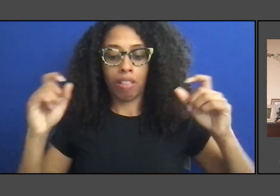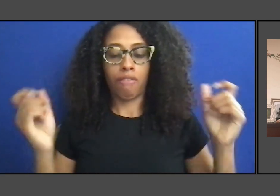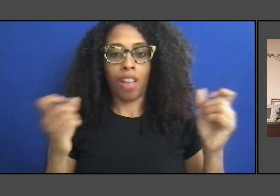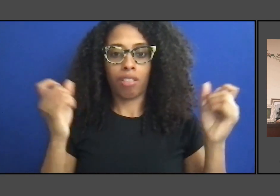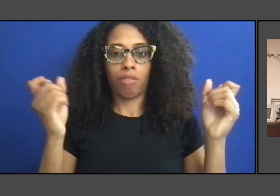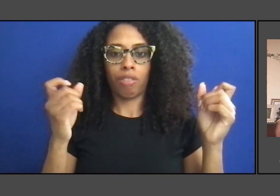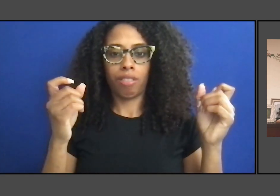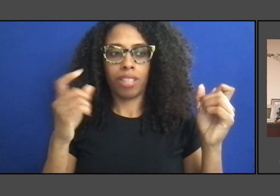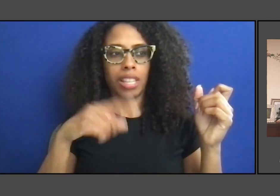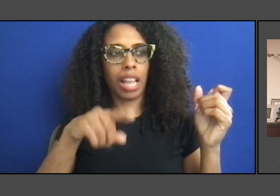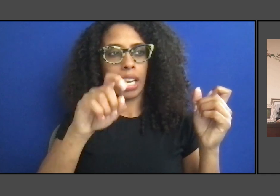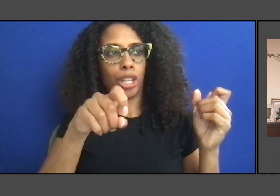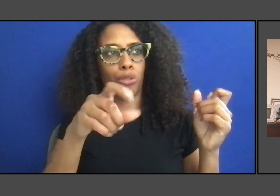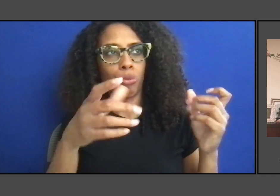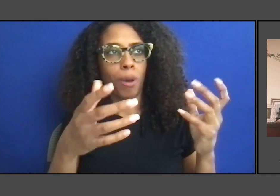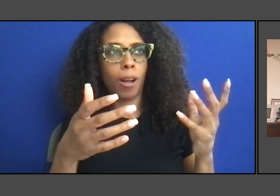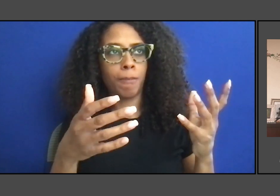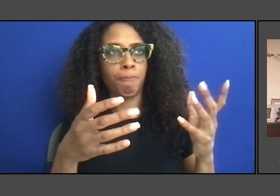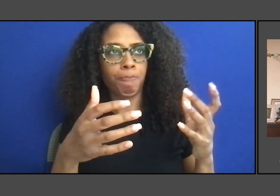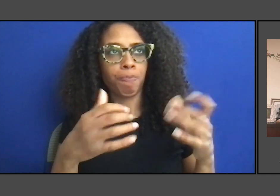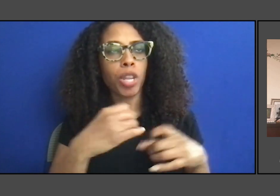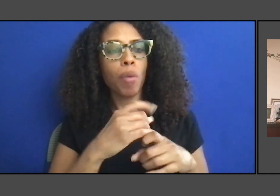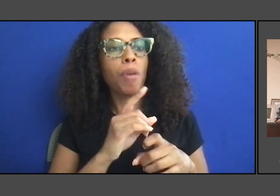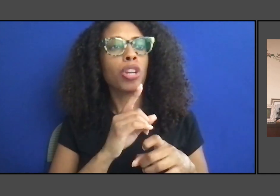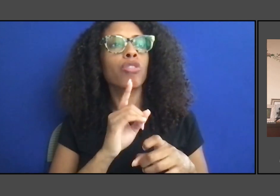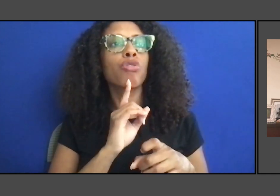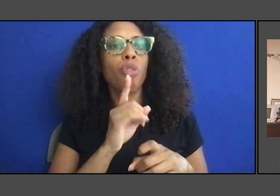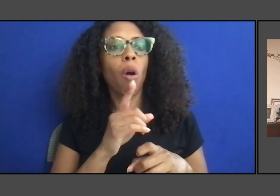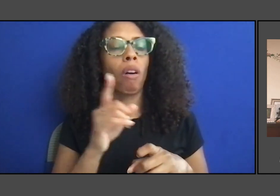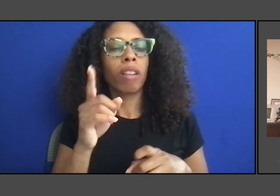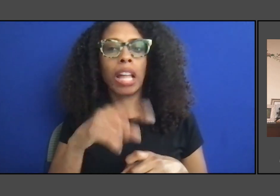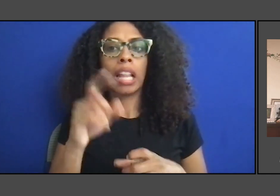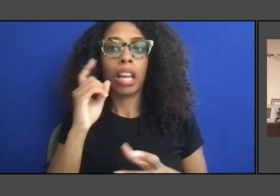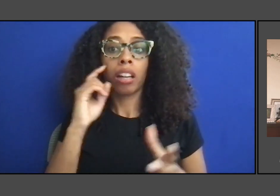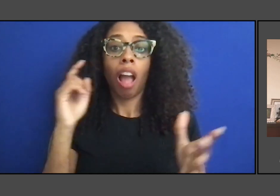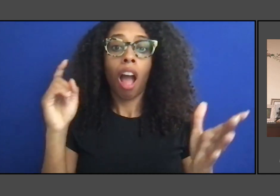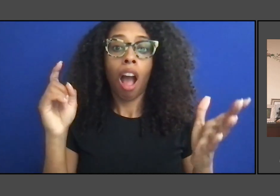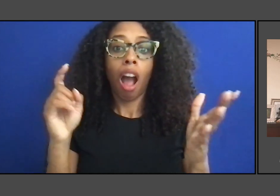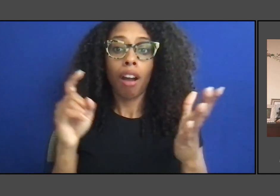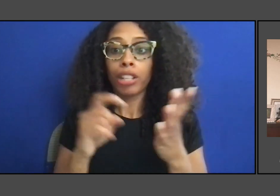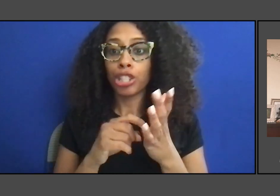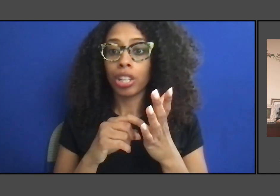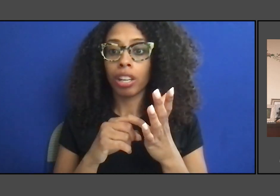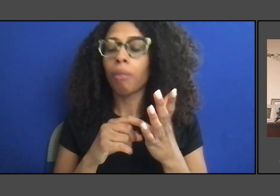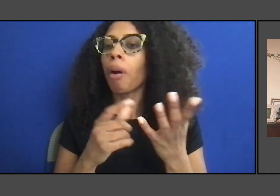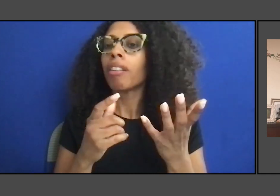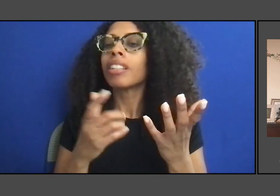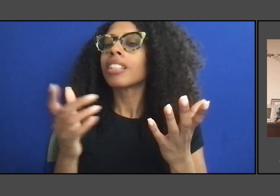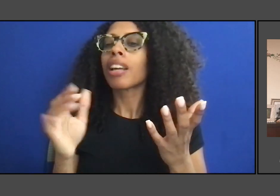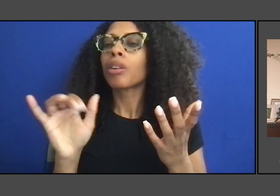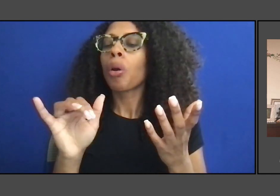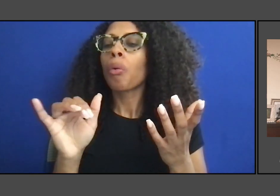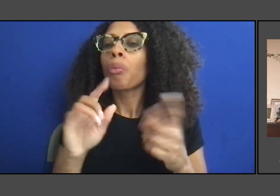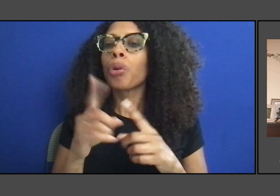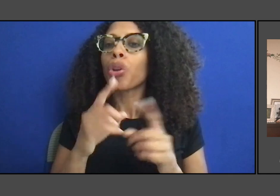make sure that they're acknowledging, all the. That's why when you go to someplace like North Sea, you'll